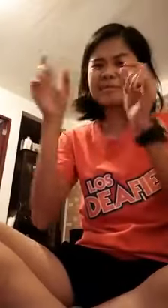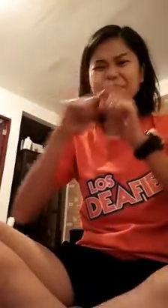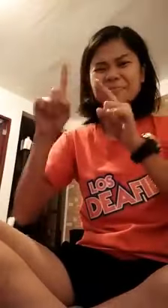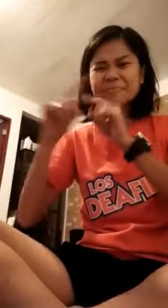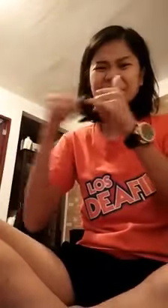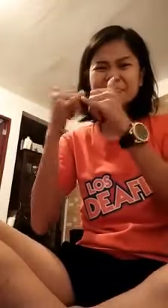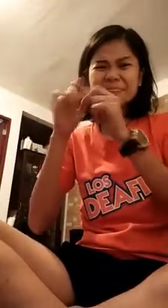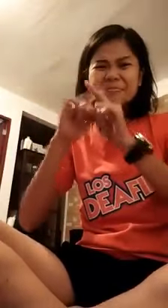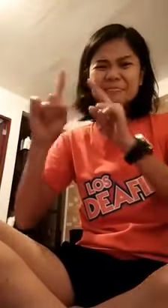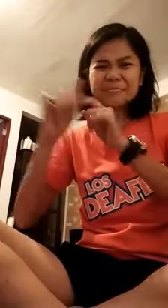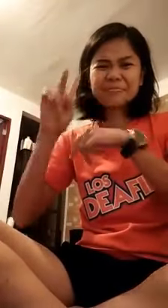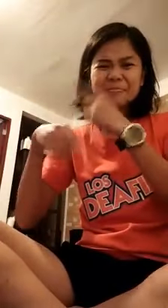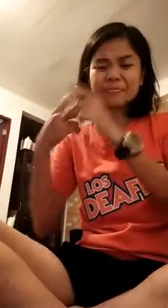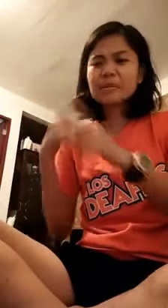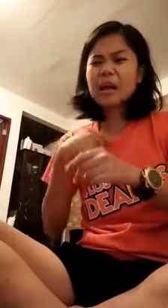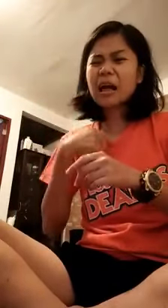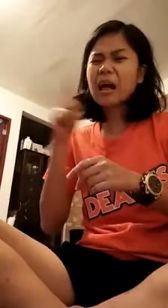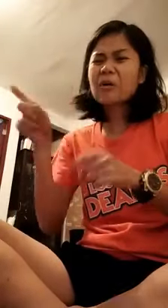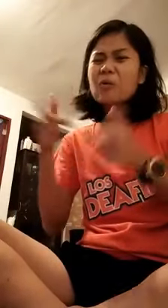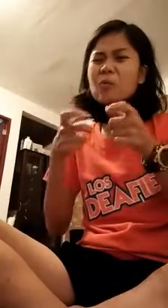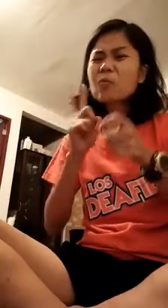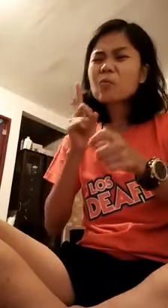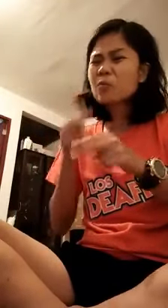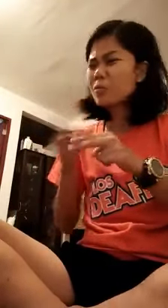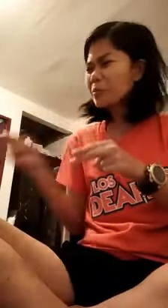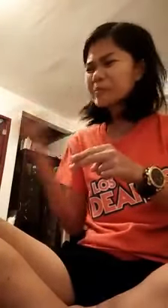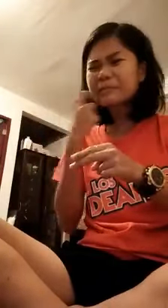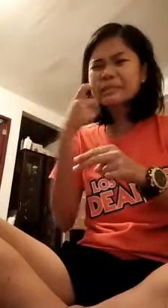Correct the window. This is what we need. Thank you.